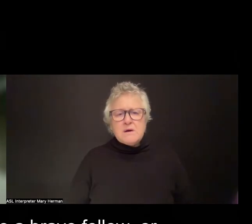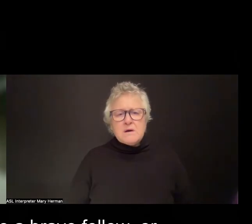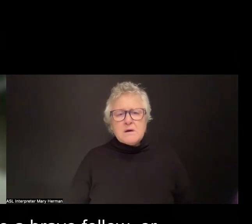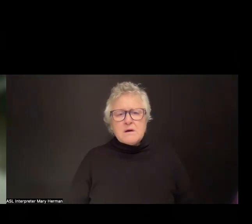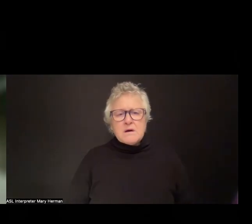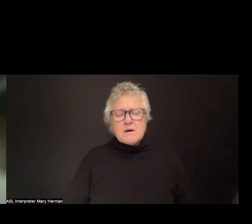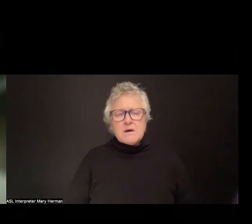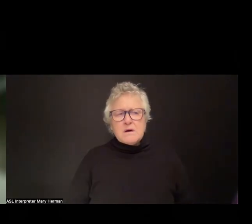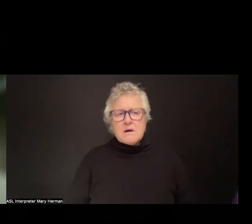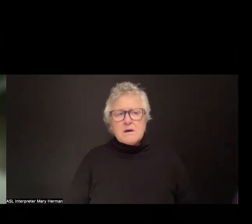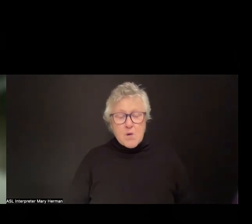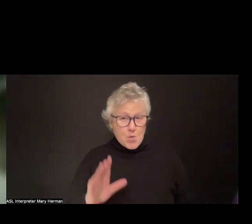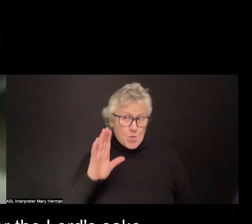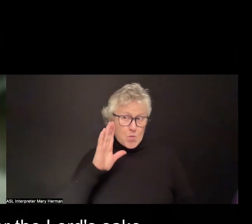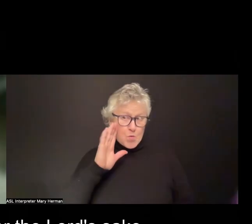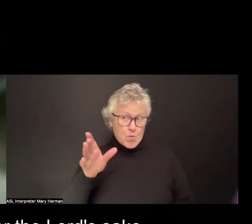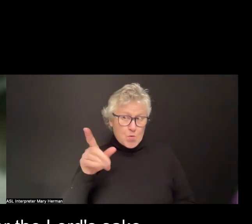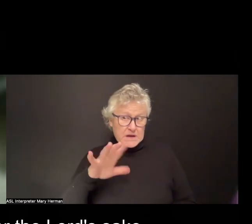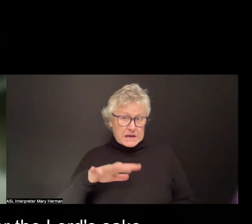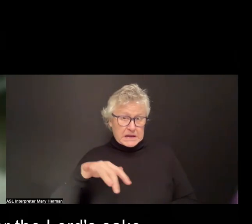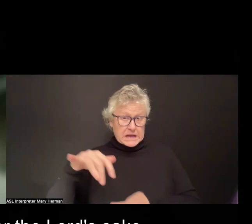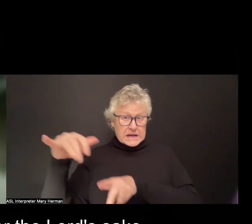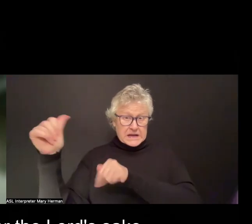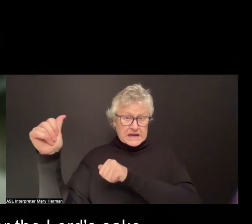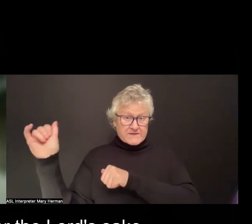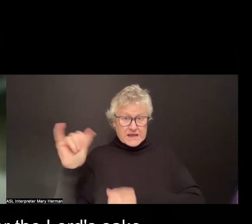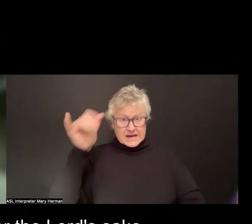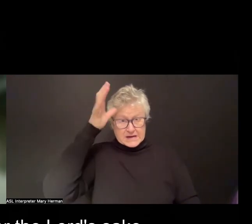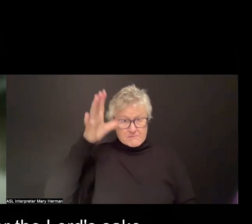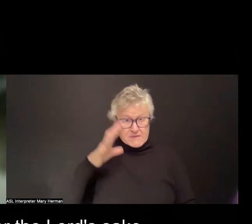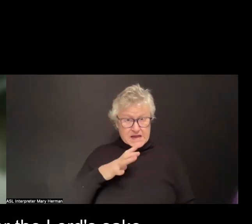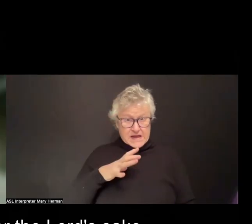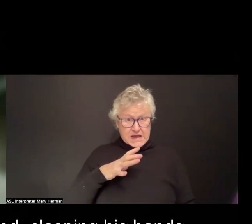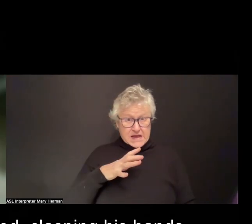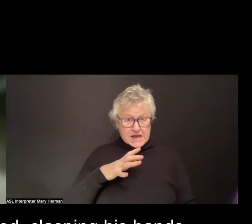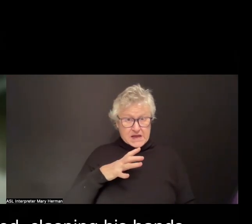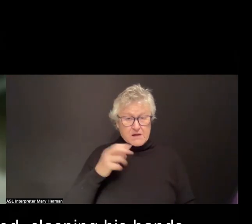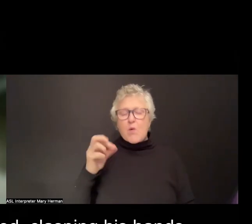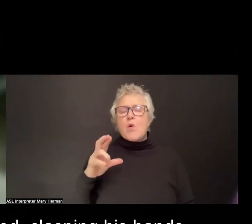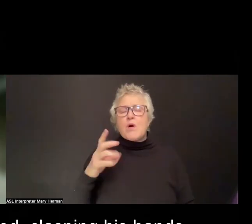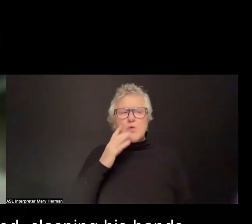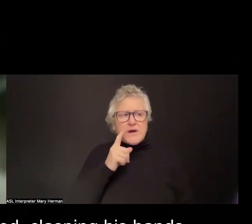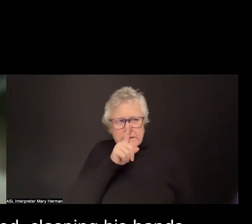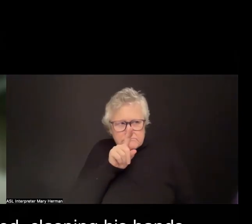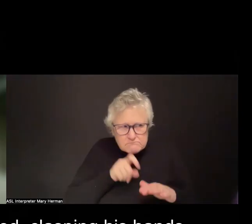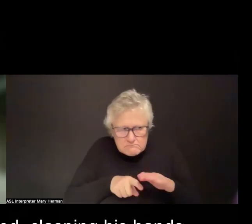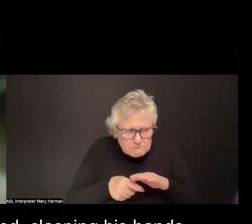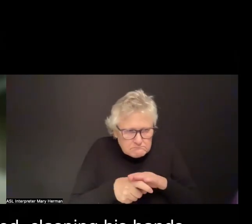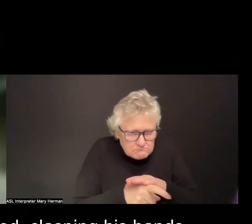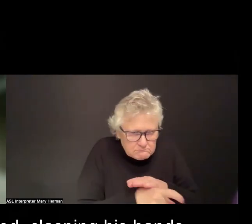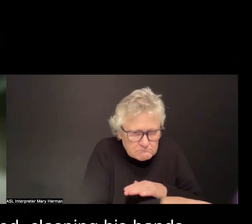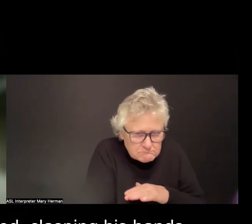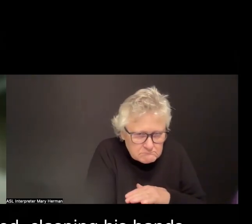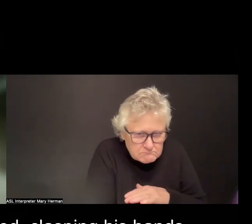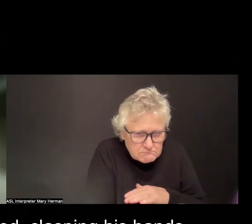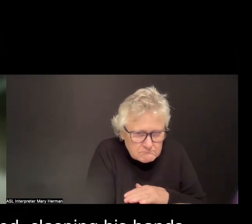tossed overboard like the sneaking rascal he was? And he cried, "For the Lord's sake, boatswain, don't throw me overboard," the not Bostonian mimicked, clasping his hands beneath